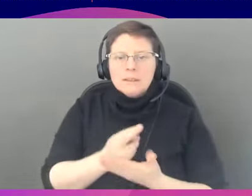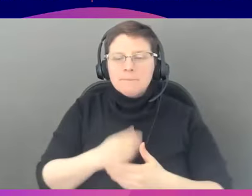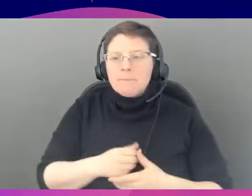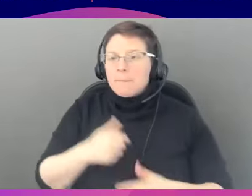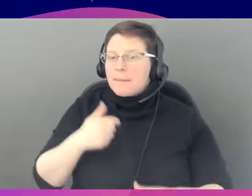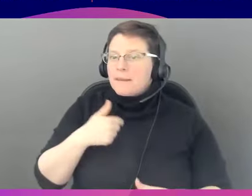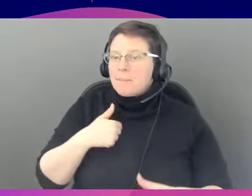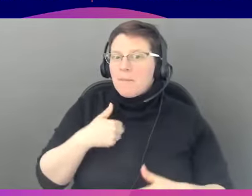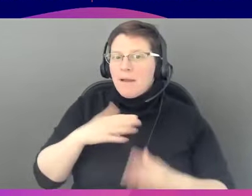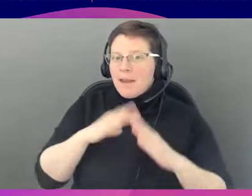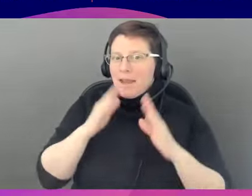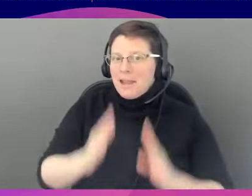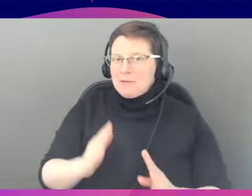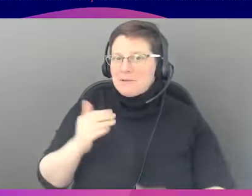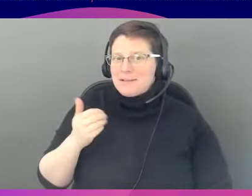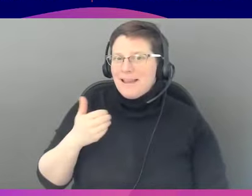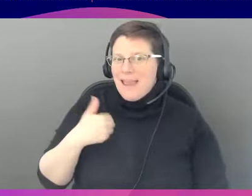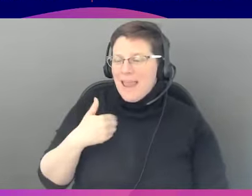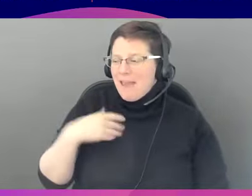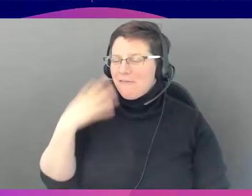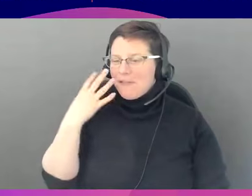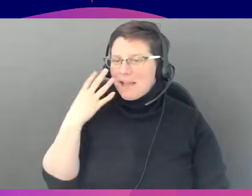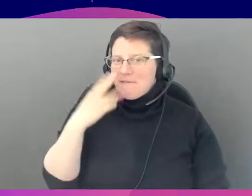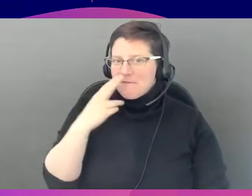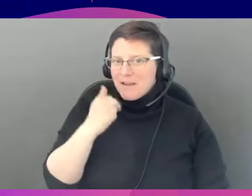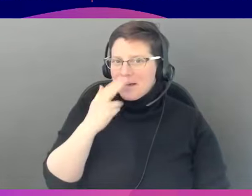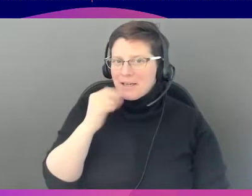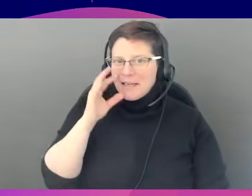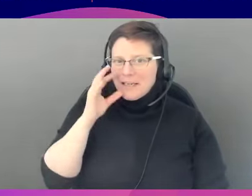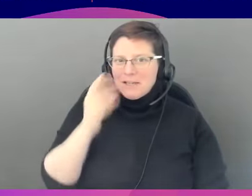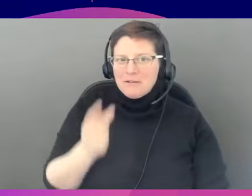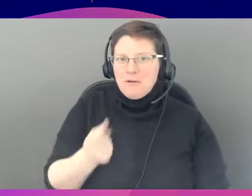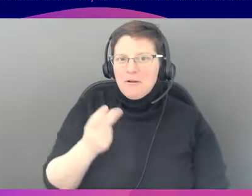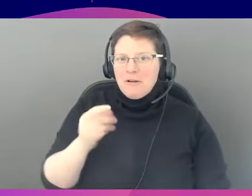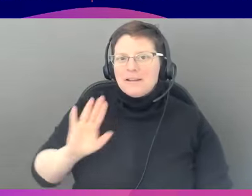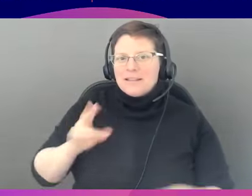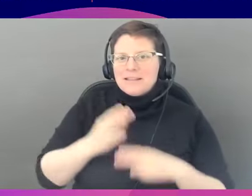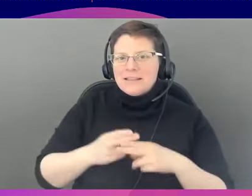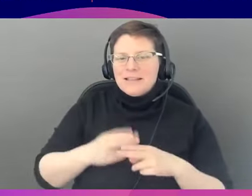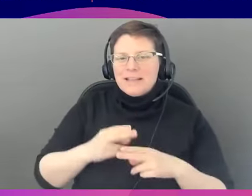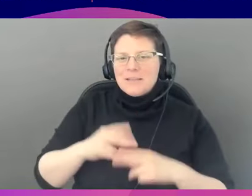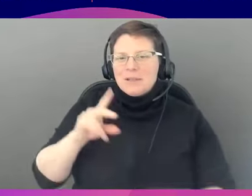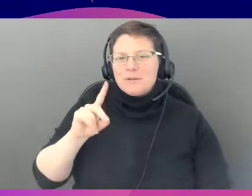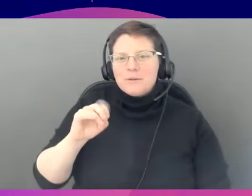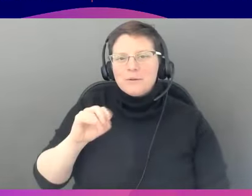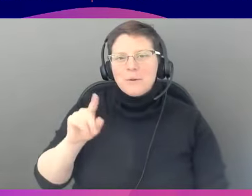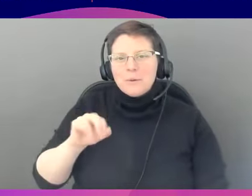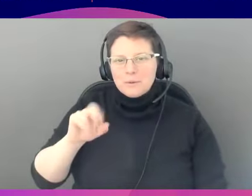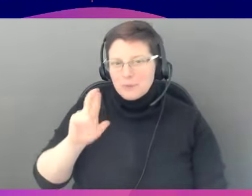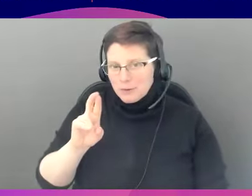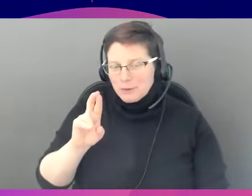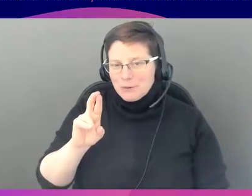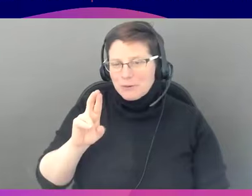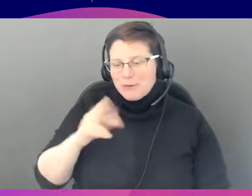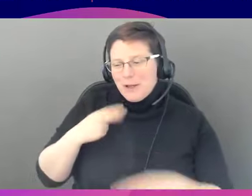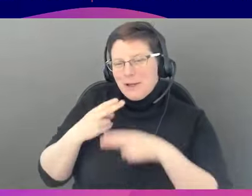with a very hilarious canine companion named Dozer, who I affectionately refer to